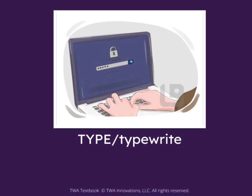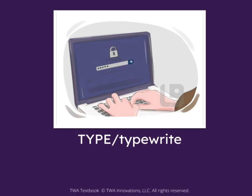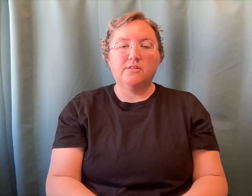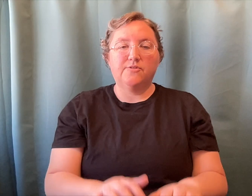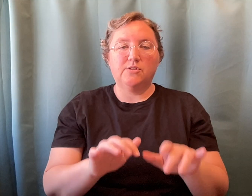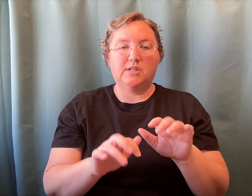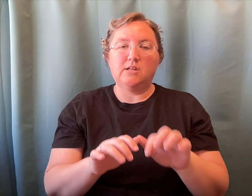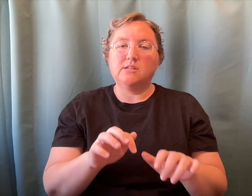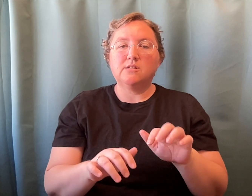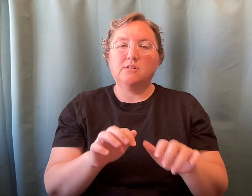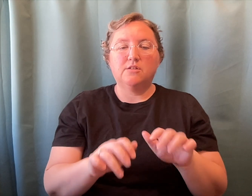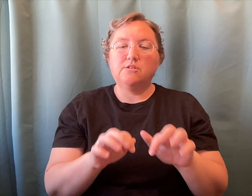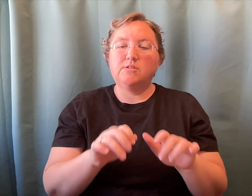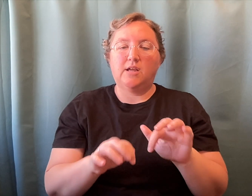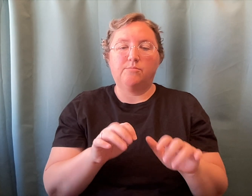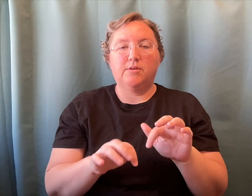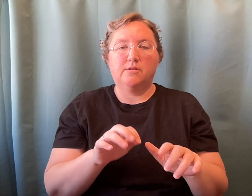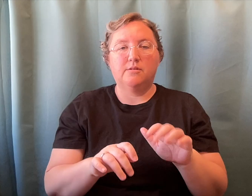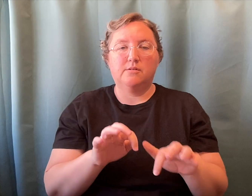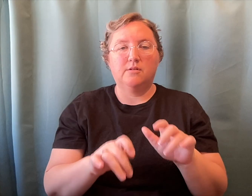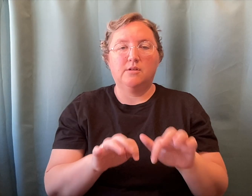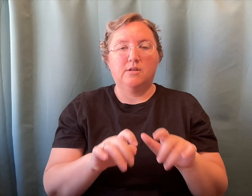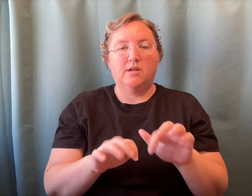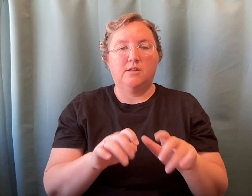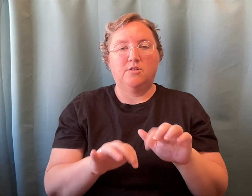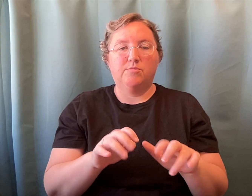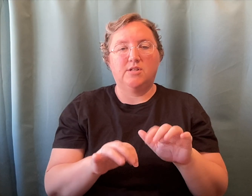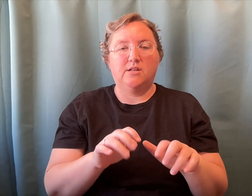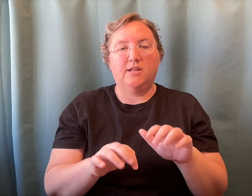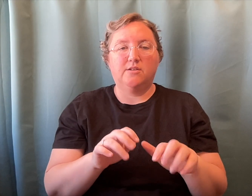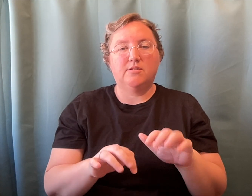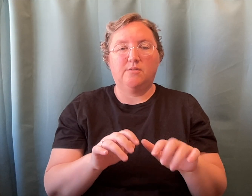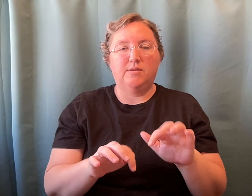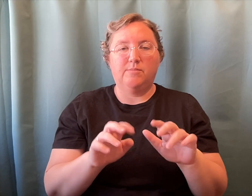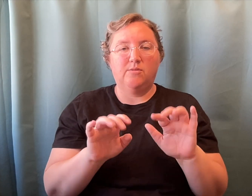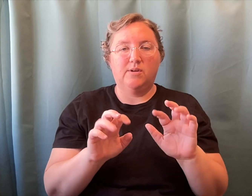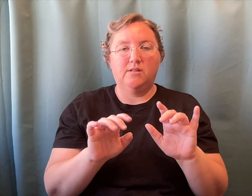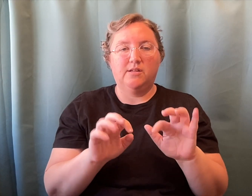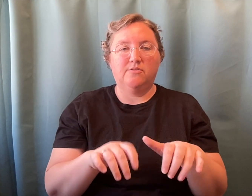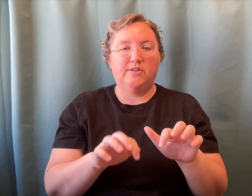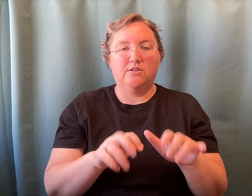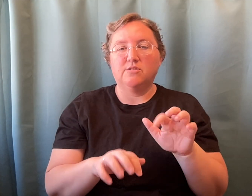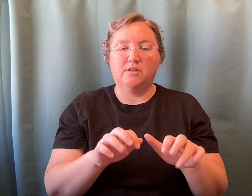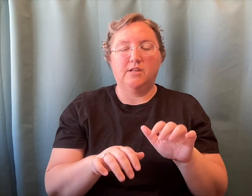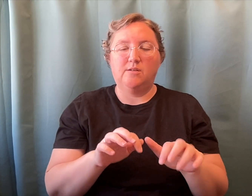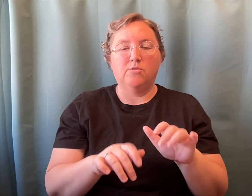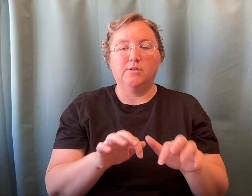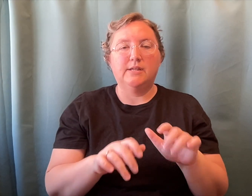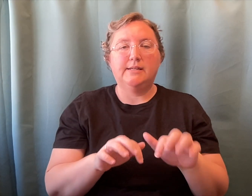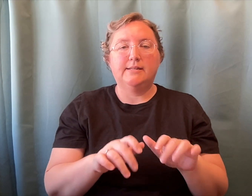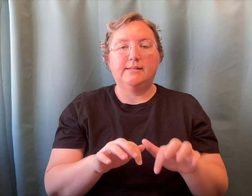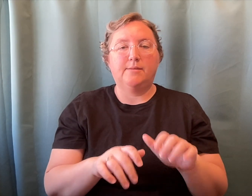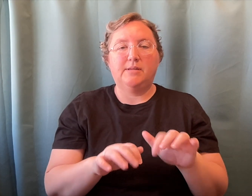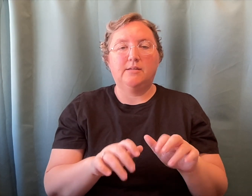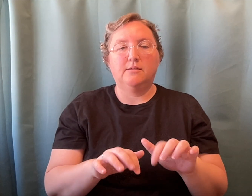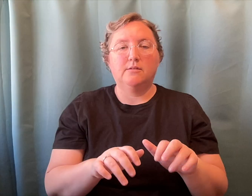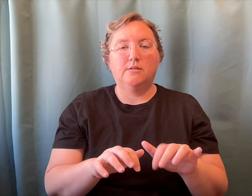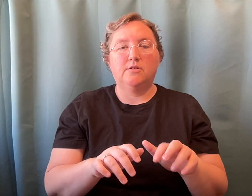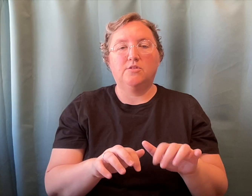The first sign is to type, and you pretend like you're typing by wiggling your fingers on a keyboard. Typing, you can just wiggle